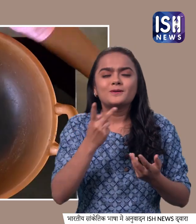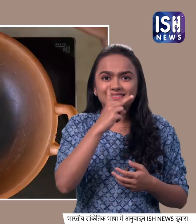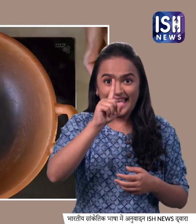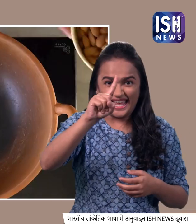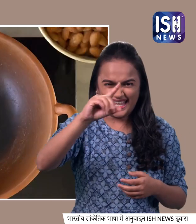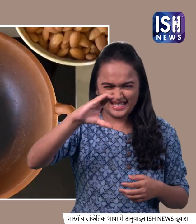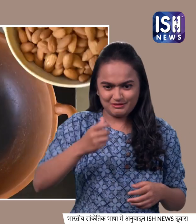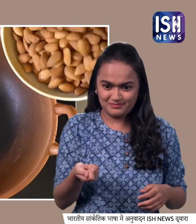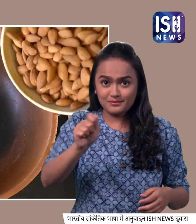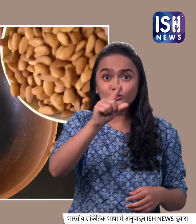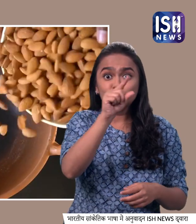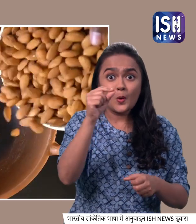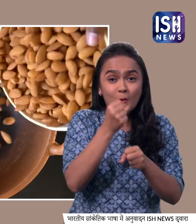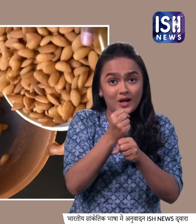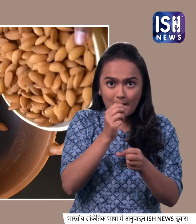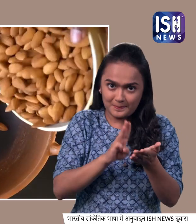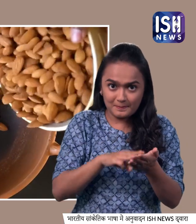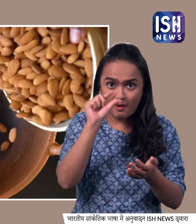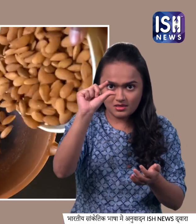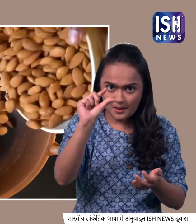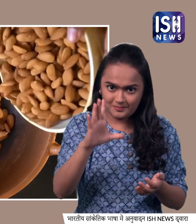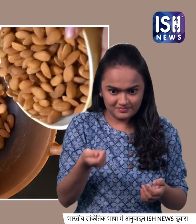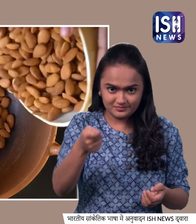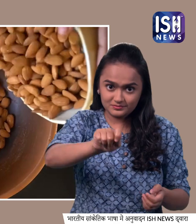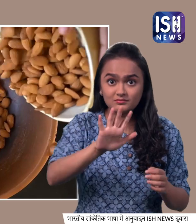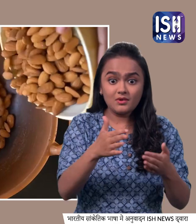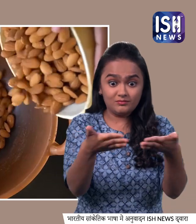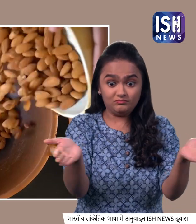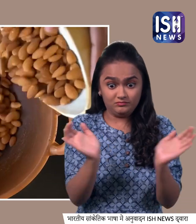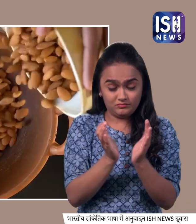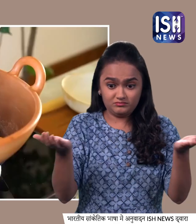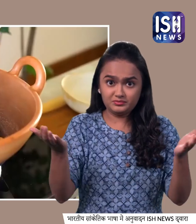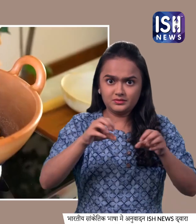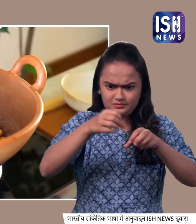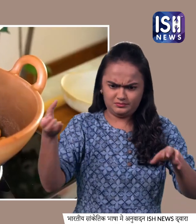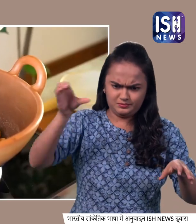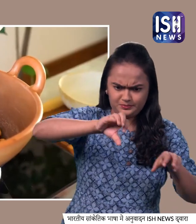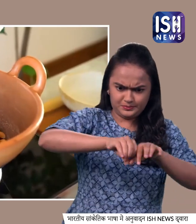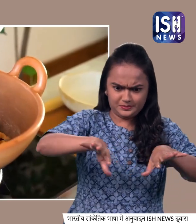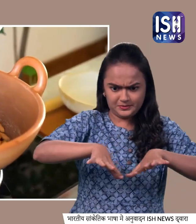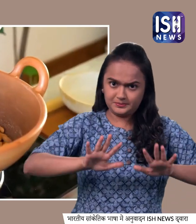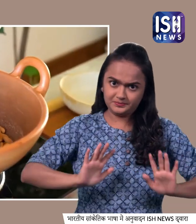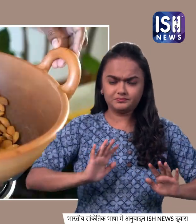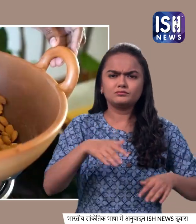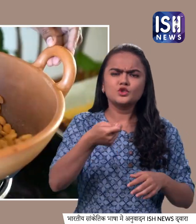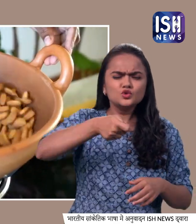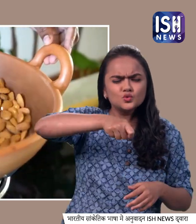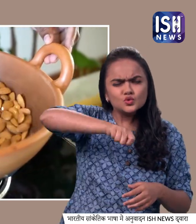100g of of butter. And spread it in big bowl. And it in a small flame. Now, in low flame,